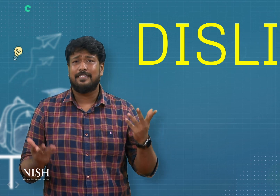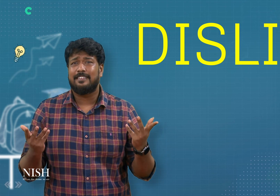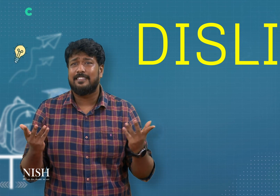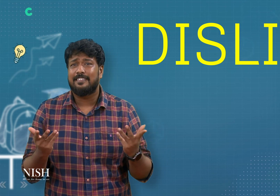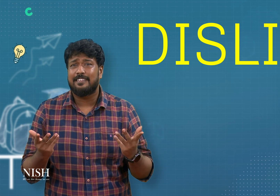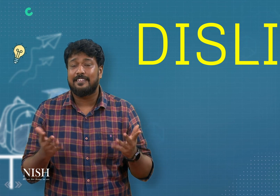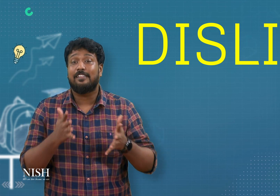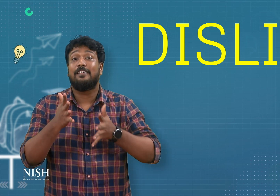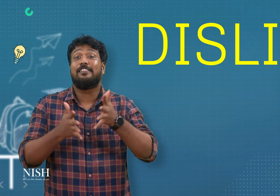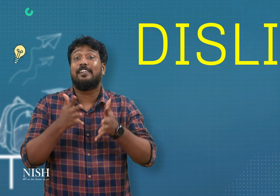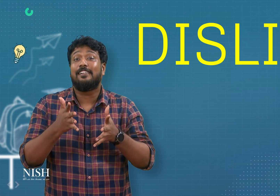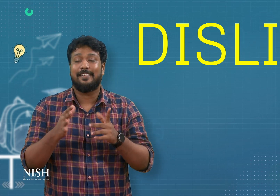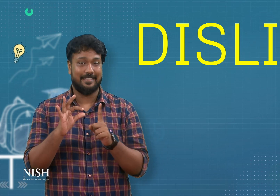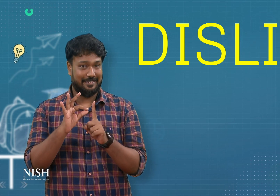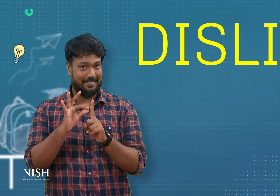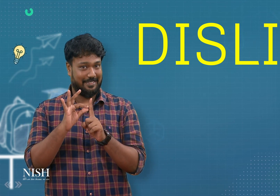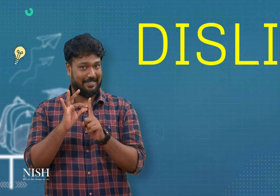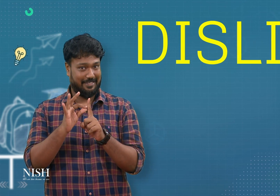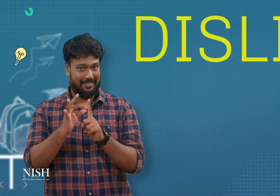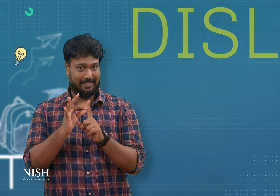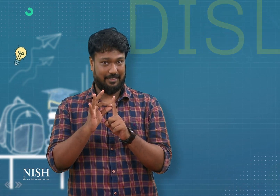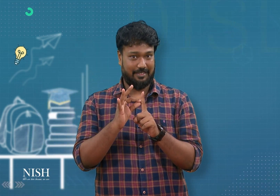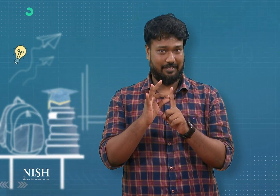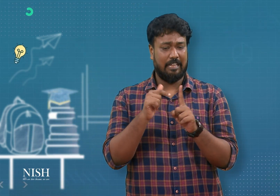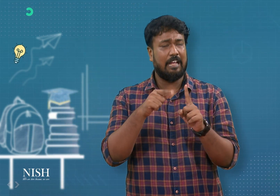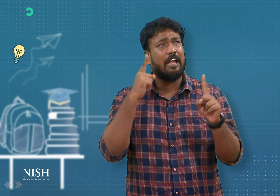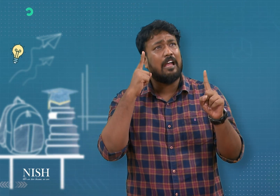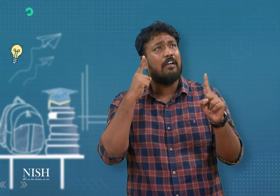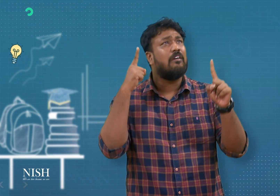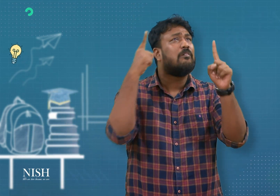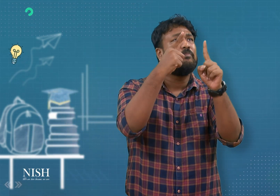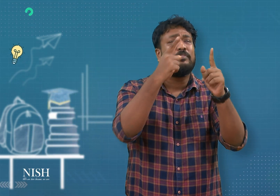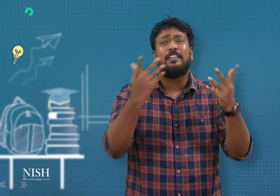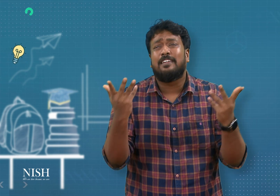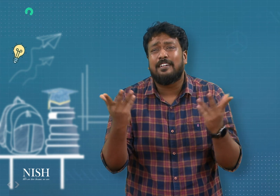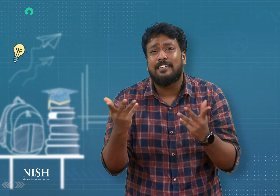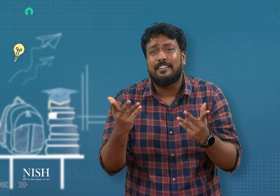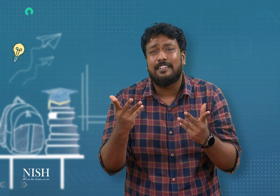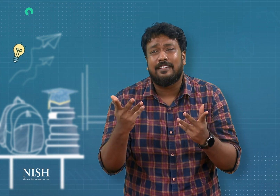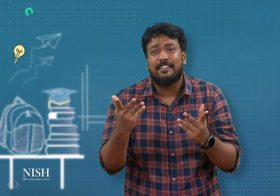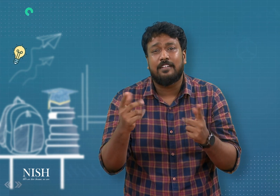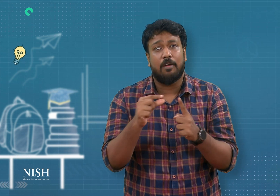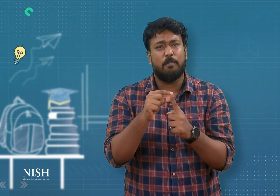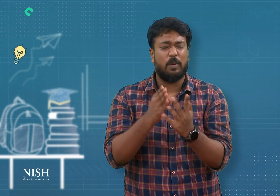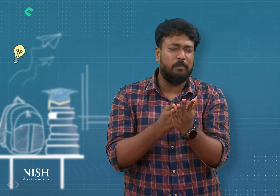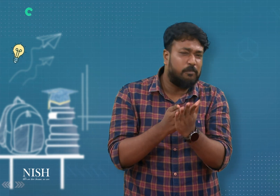Next, we have DISLI. The Diploma in Indian Sign Language Interpretation aims to train professional